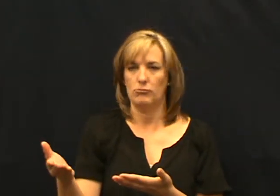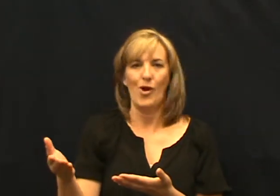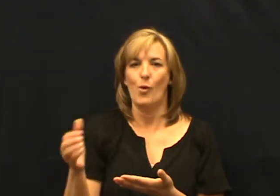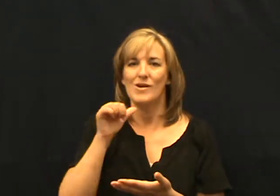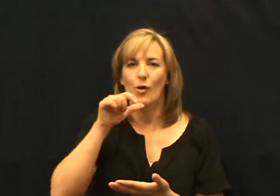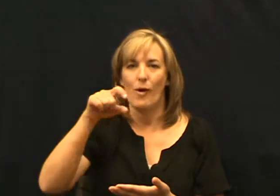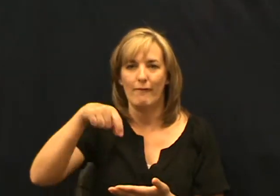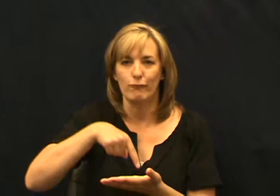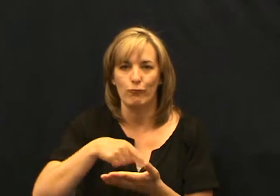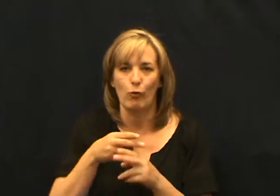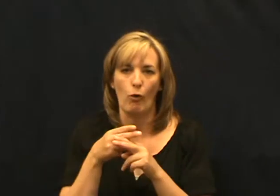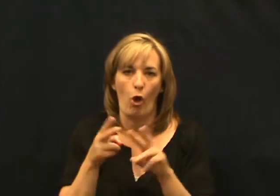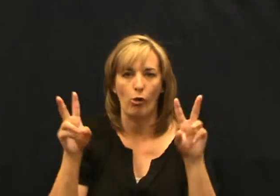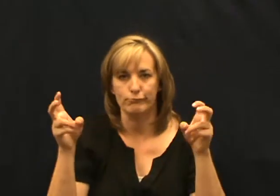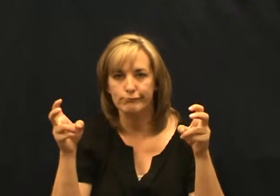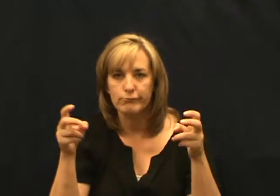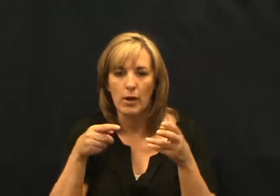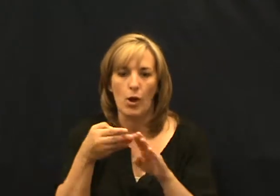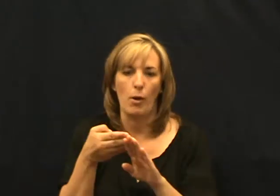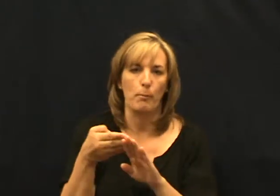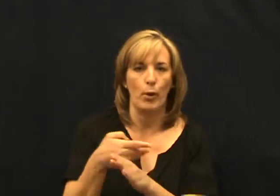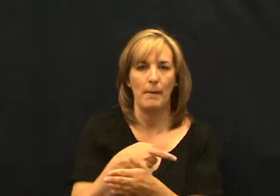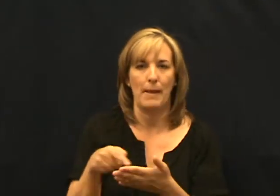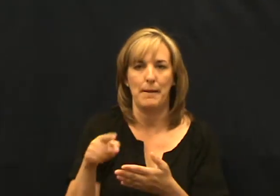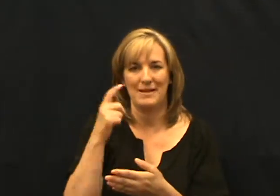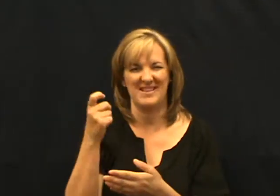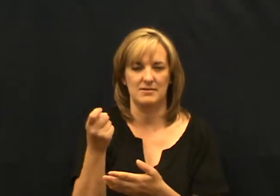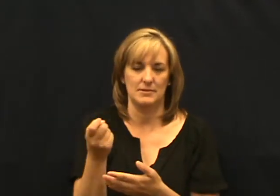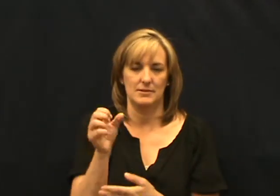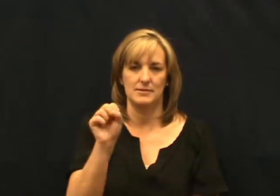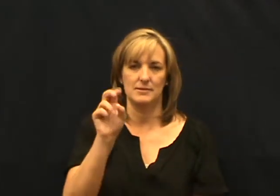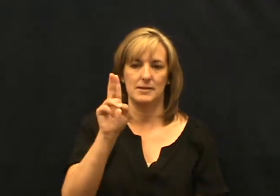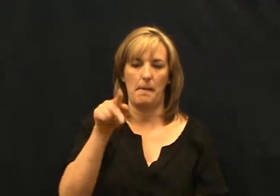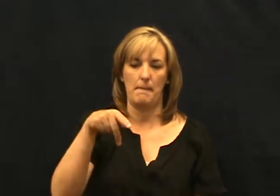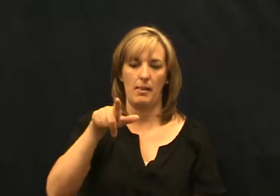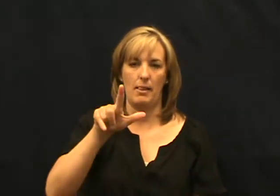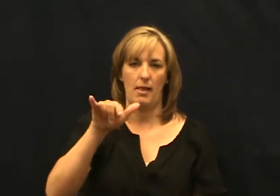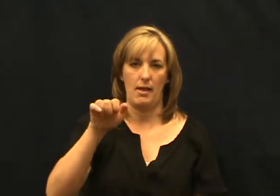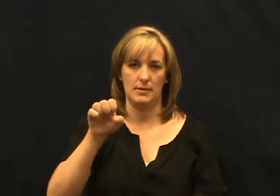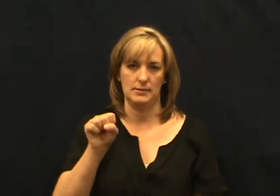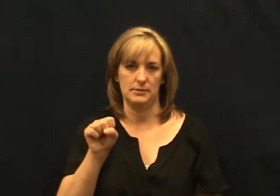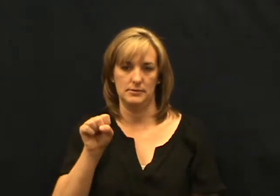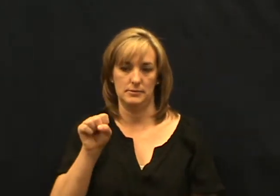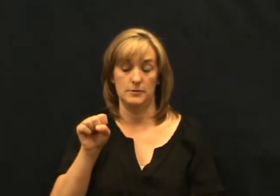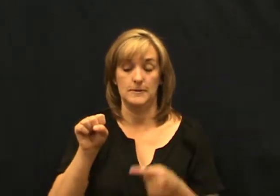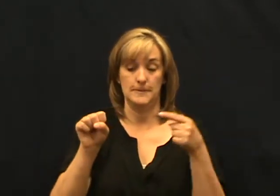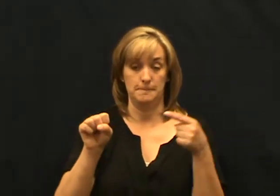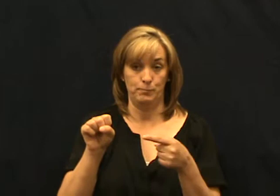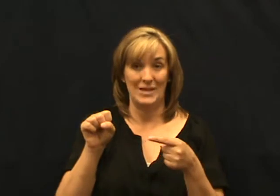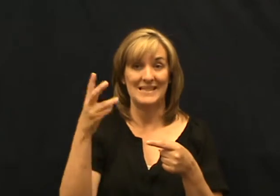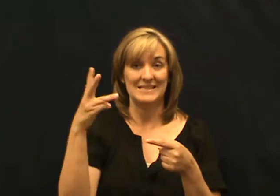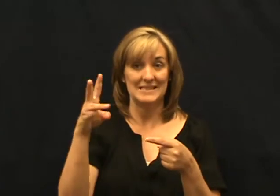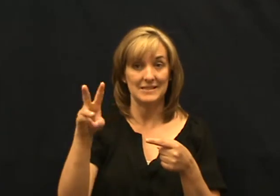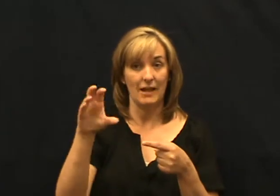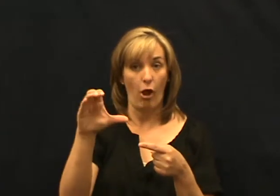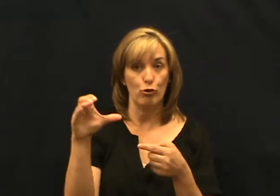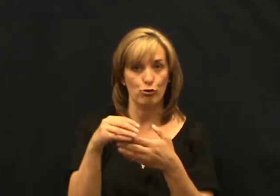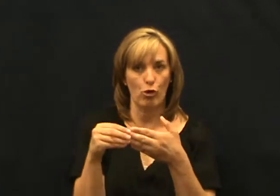in this case because it's just supplies on hand. So we debit supplies for $1,600 to show